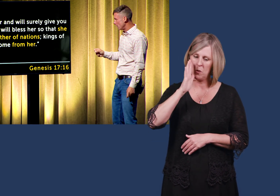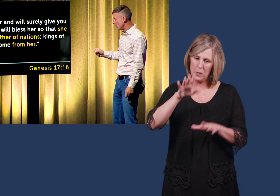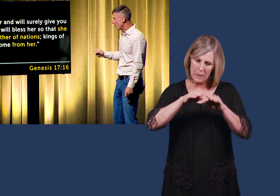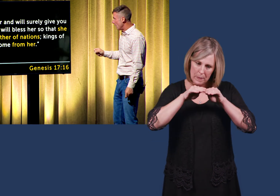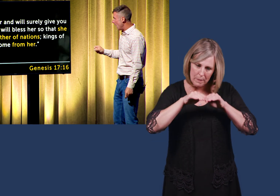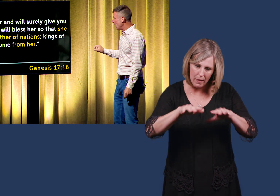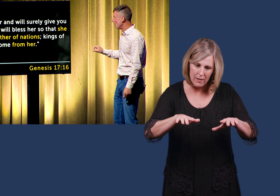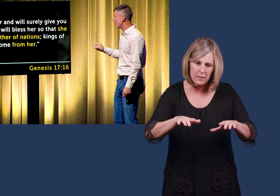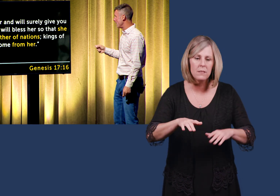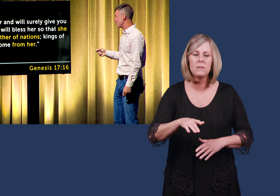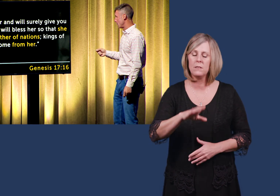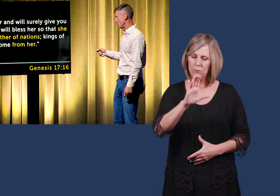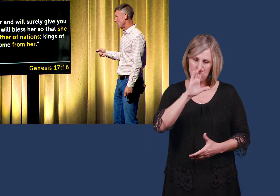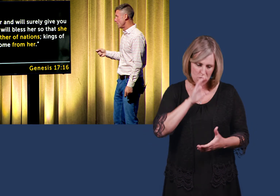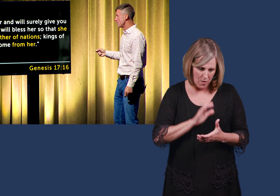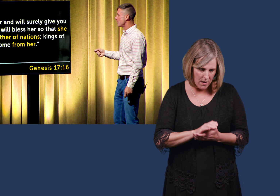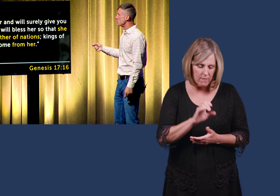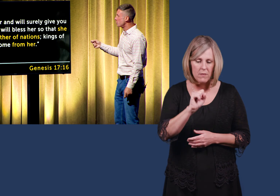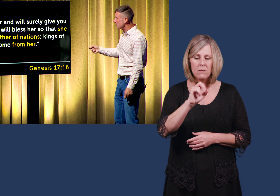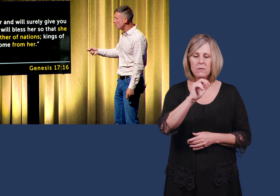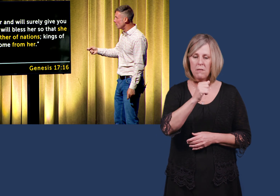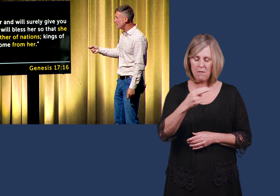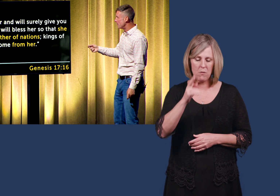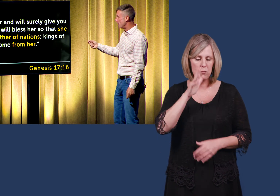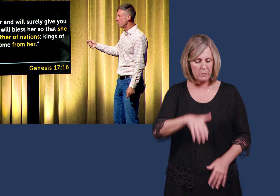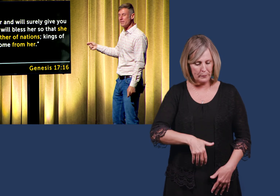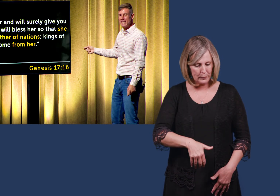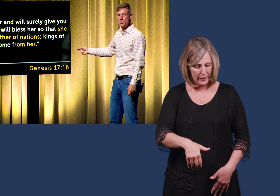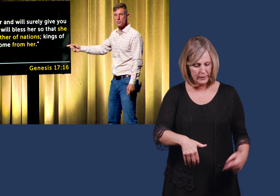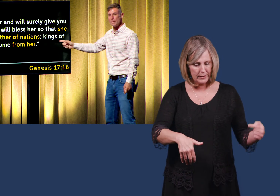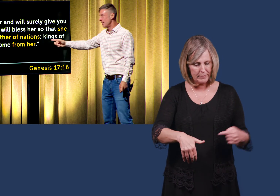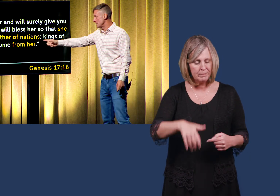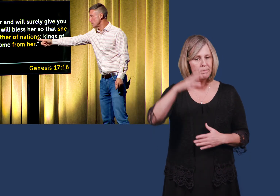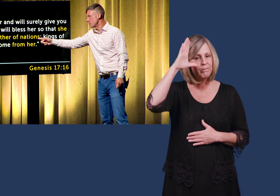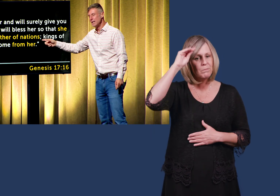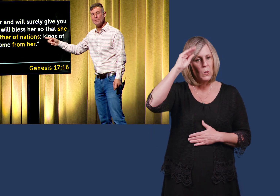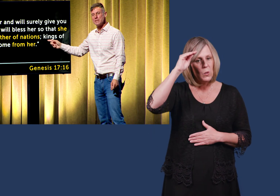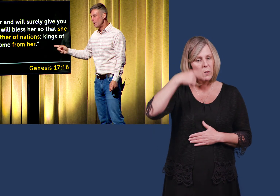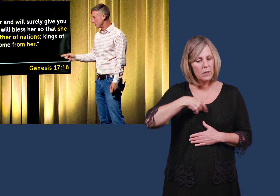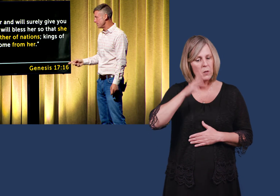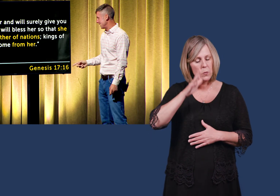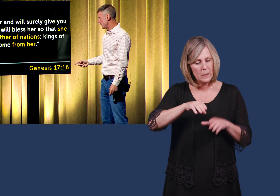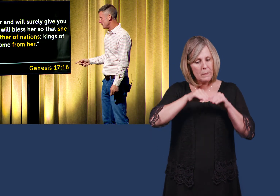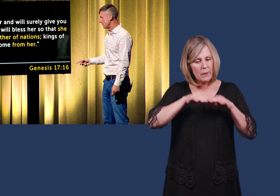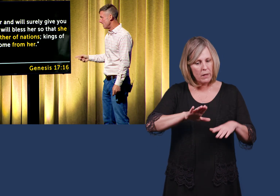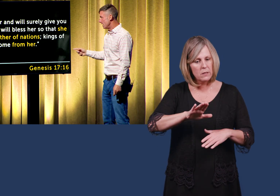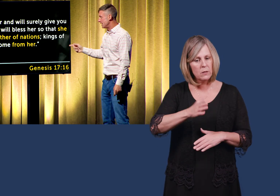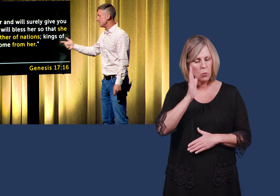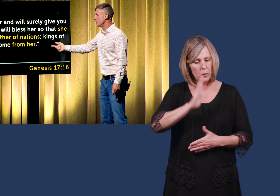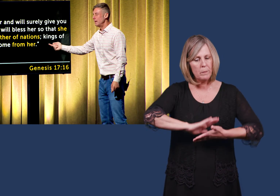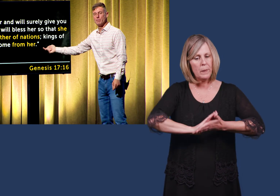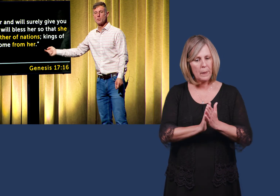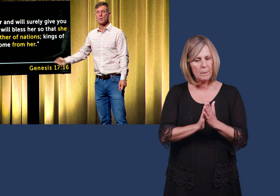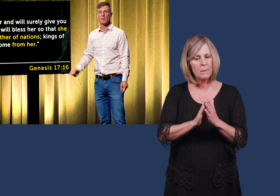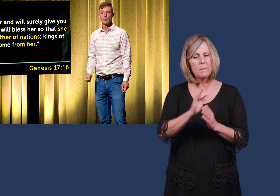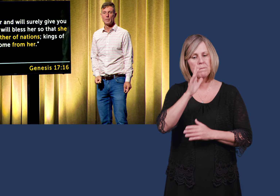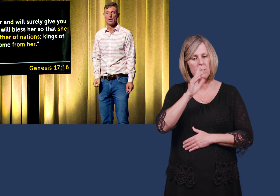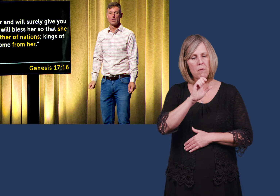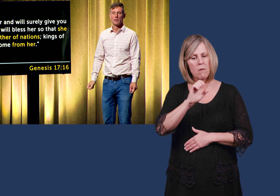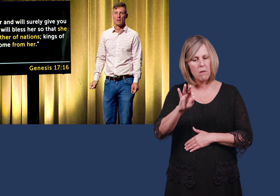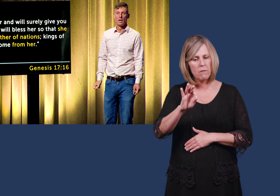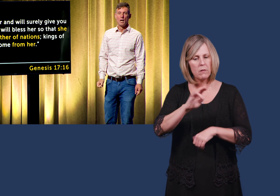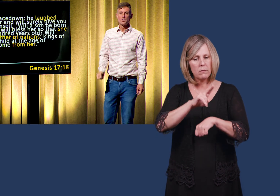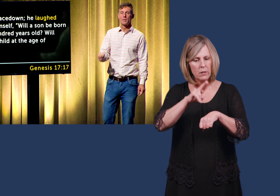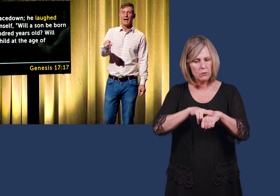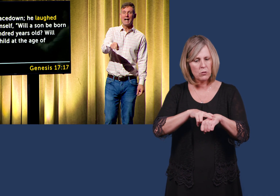by her. I will bless her so that she will be the mother of nations. Remember, that's what Sarah means, mother of nations. Kings and peoples will come from